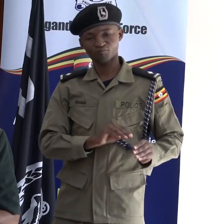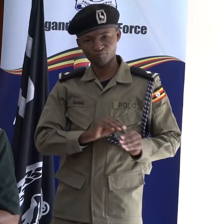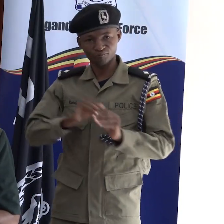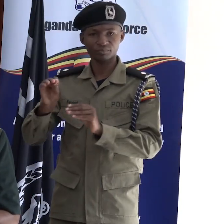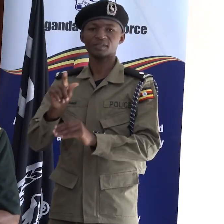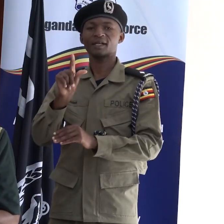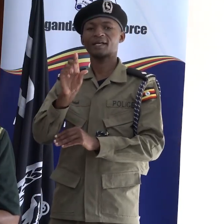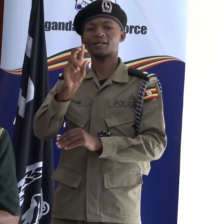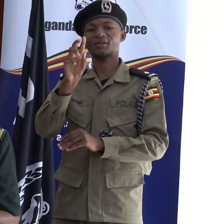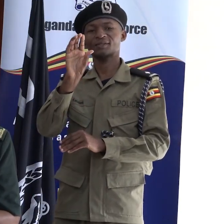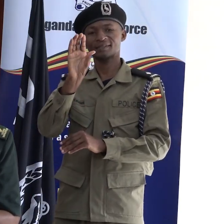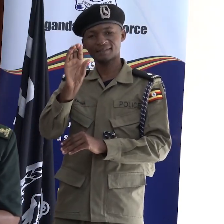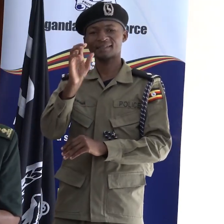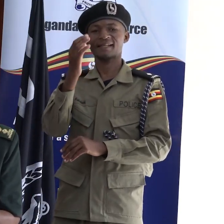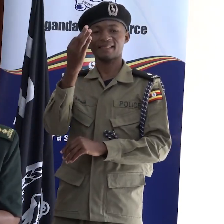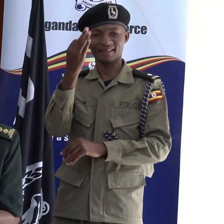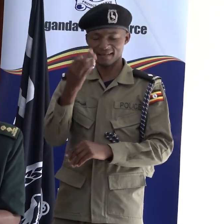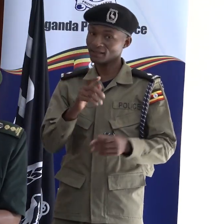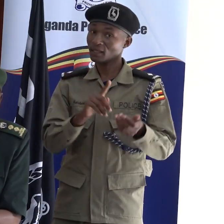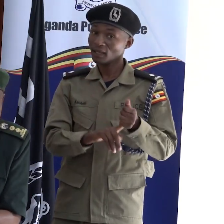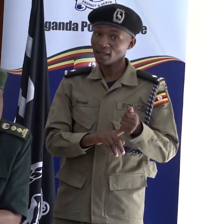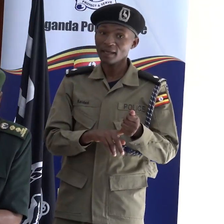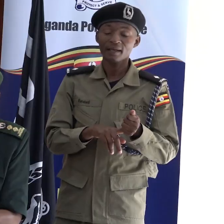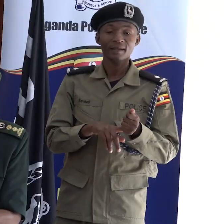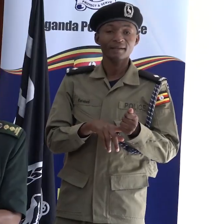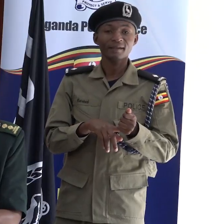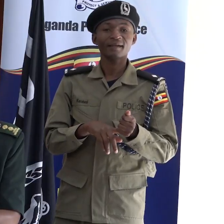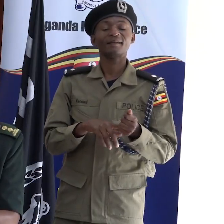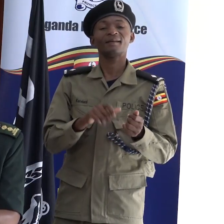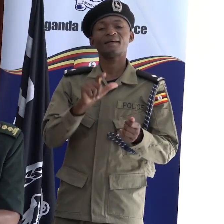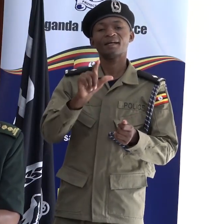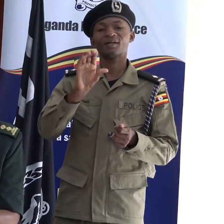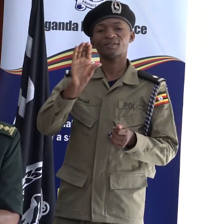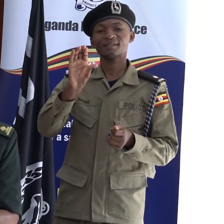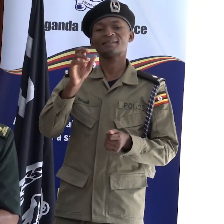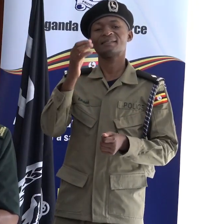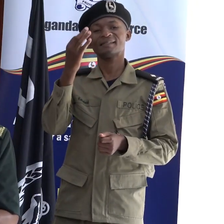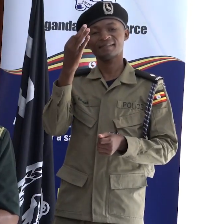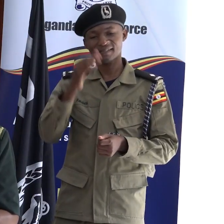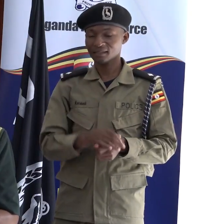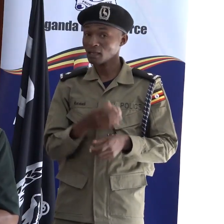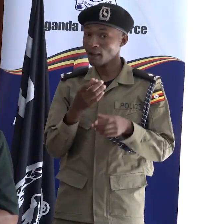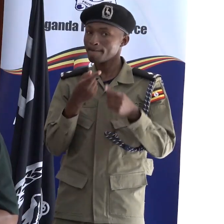LC3. Get the endorsement of LC3, but most importantly, get the